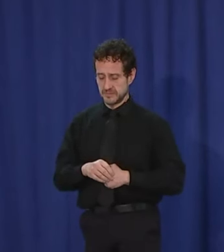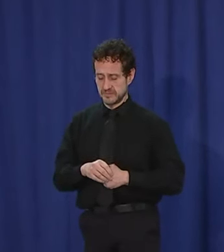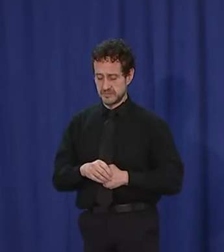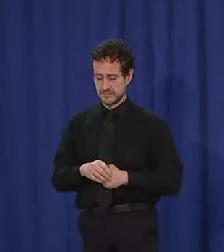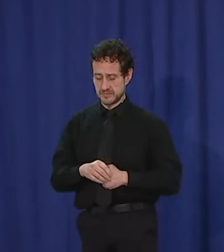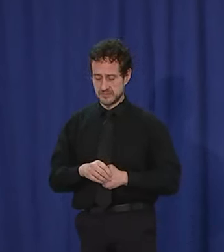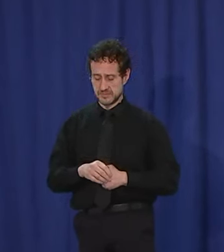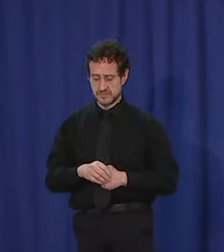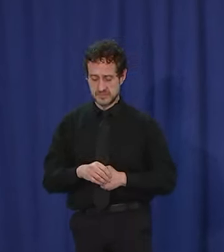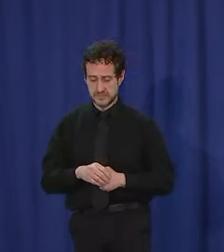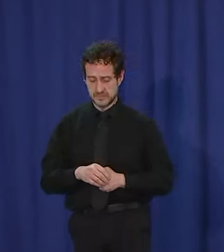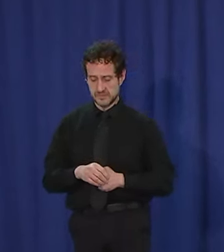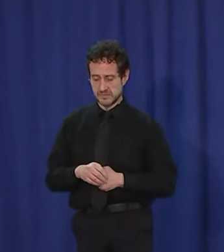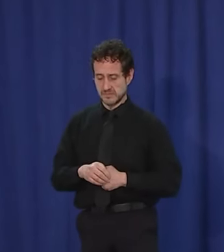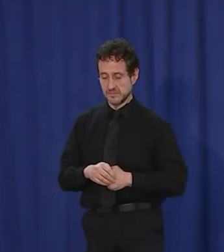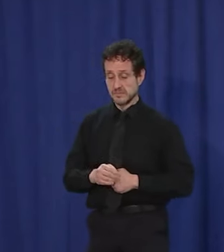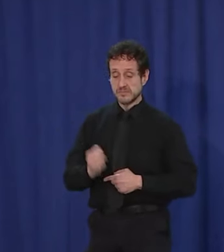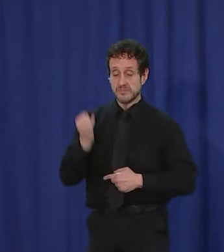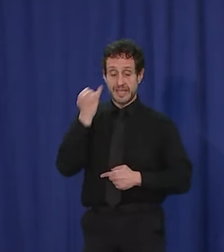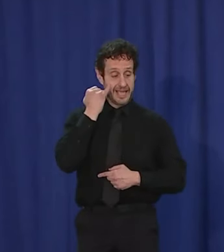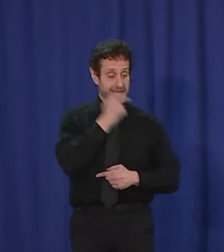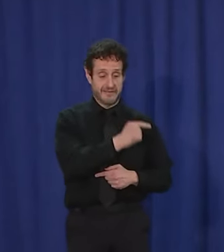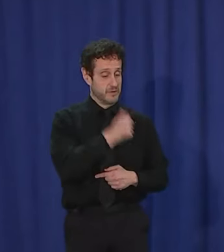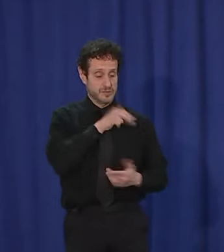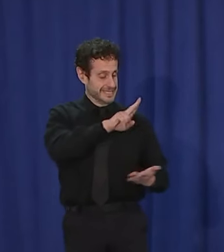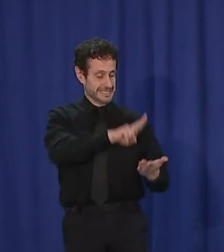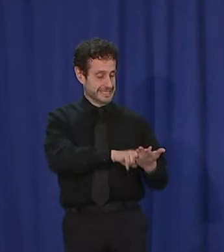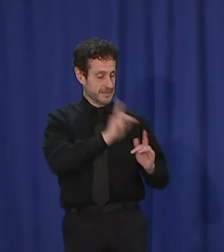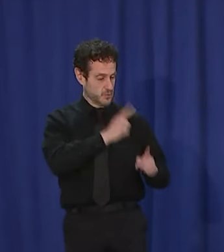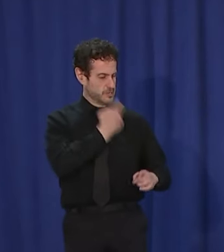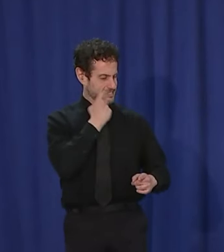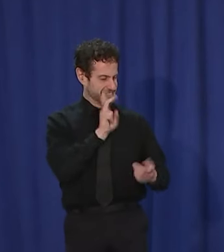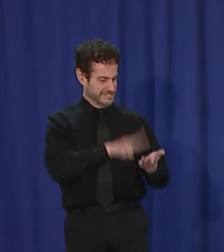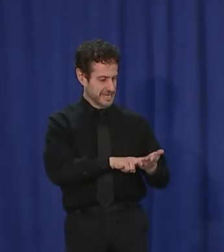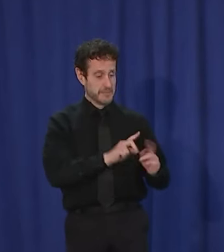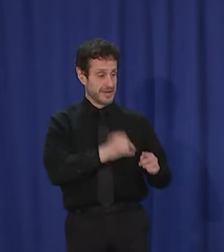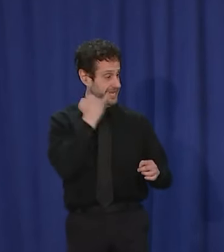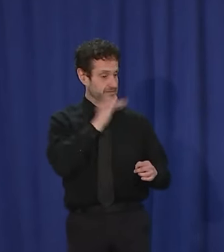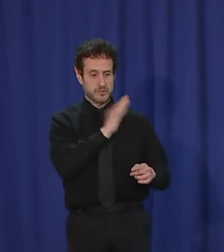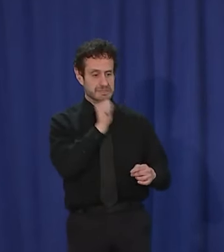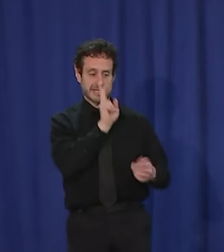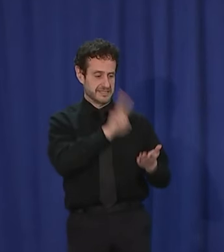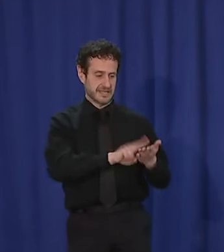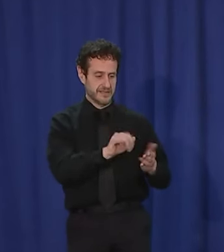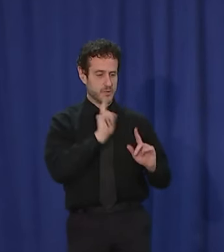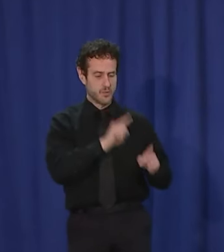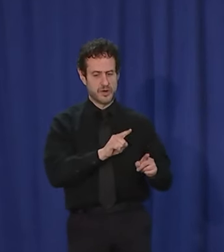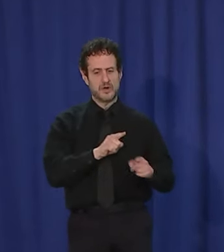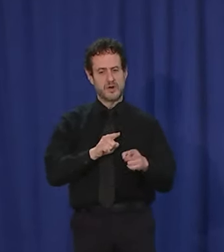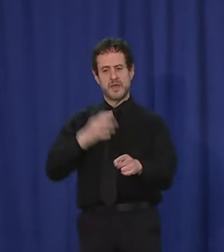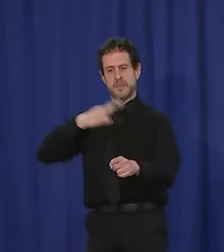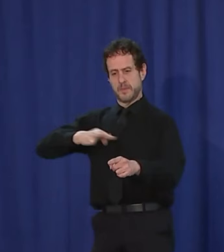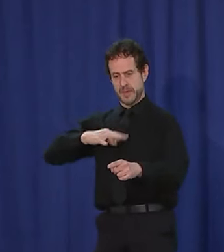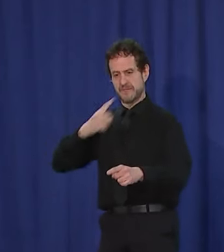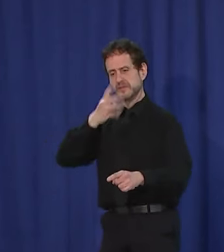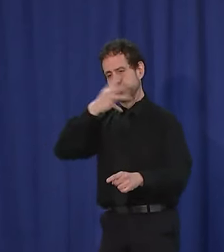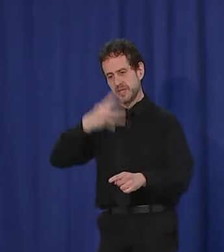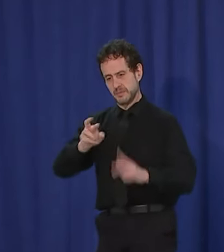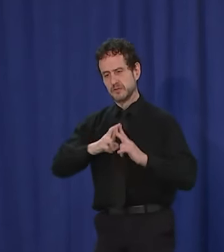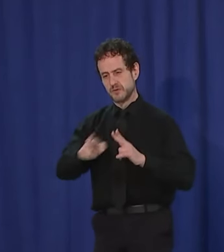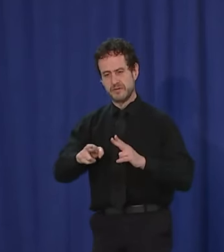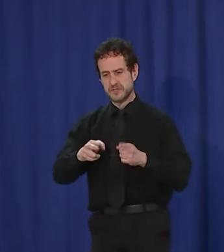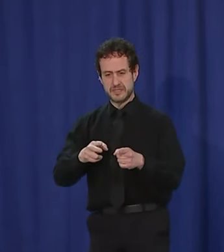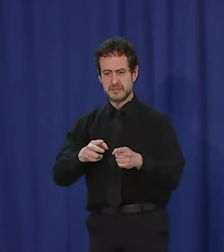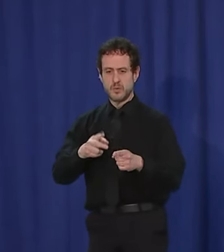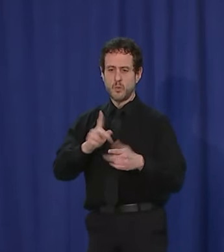would undocumented immigrants and refugees not be eligible to receive? Well, it's not what they wouldn't be able to receive,